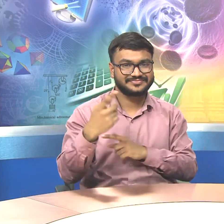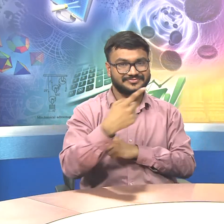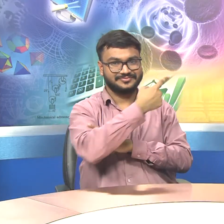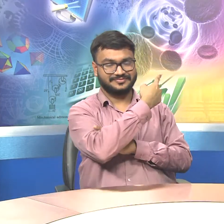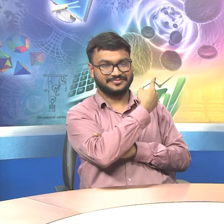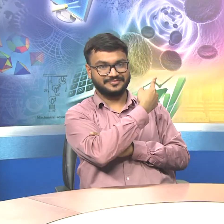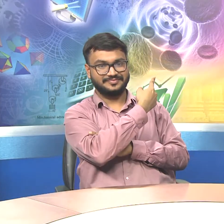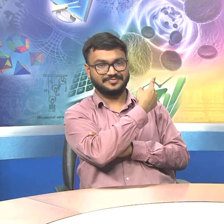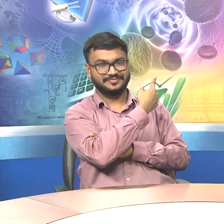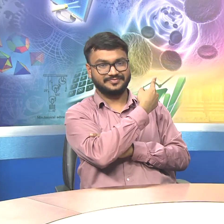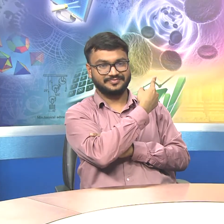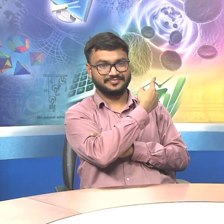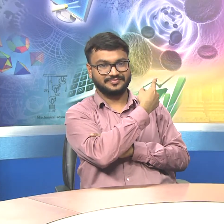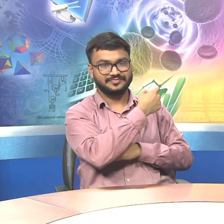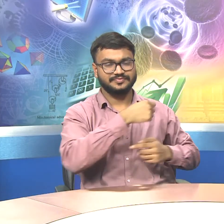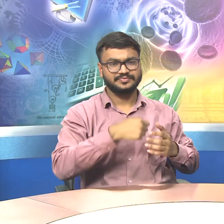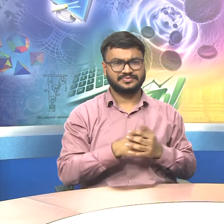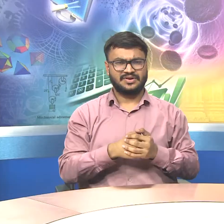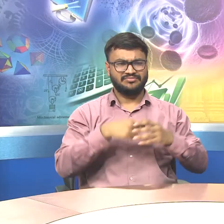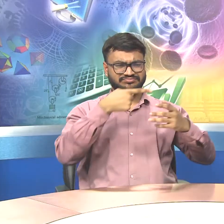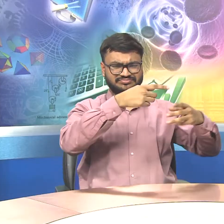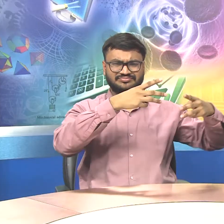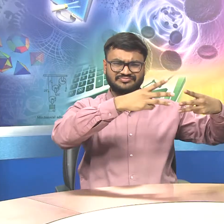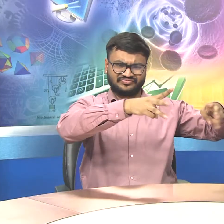For example, as you can see on the screen,